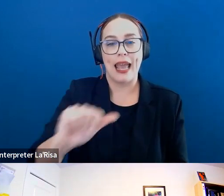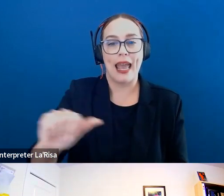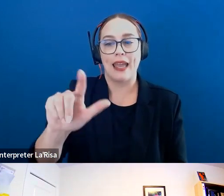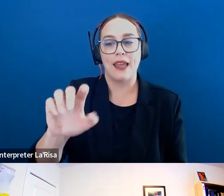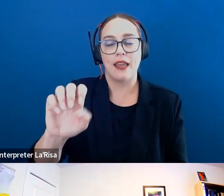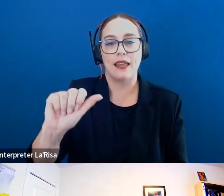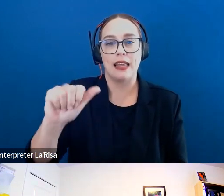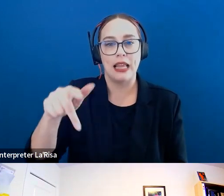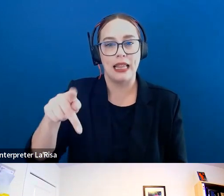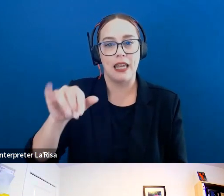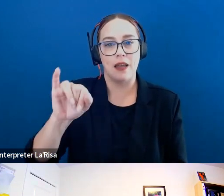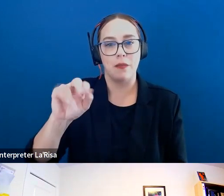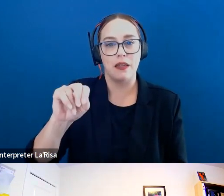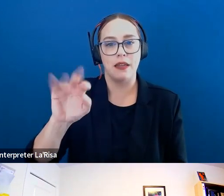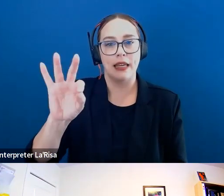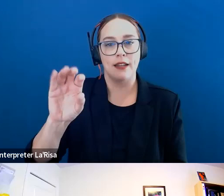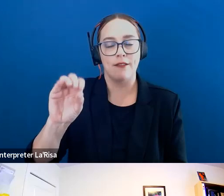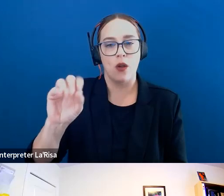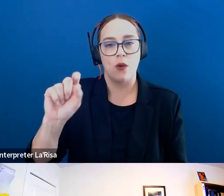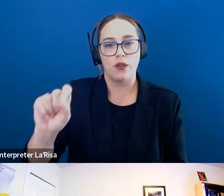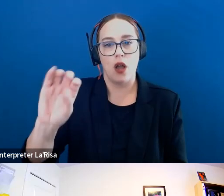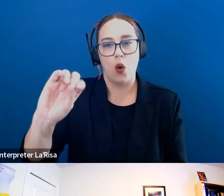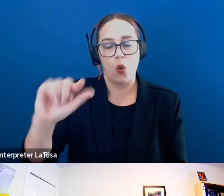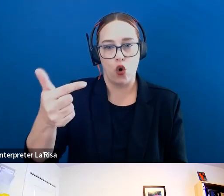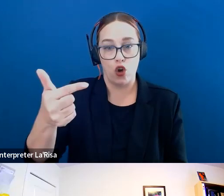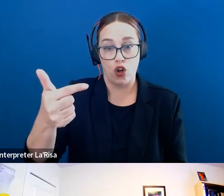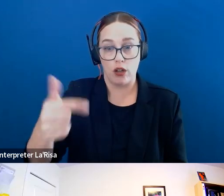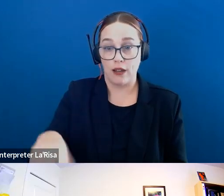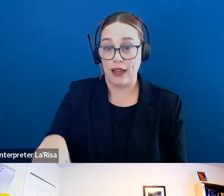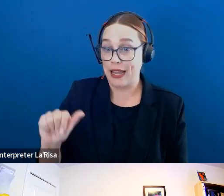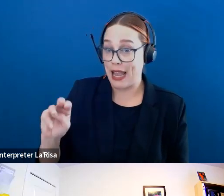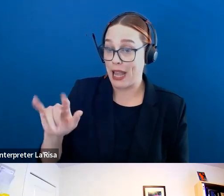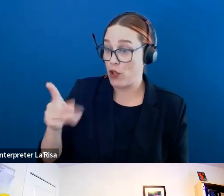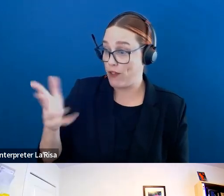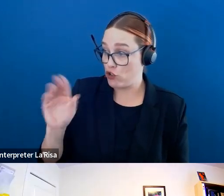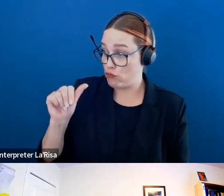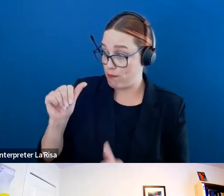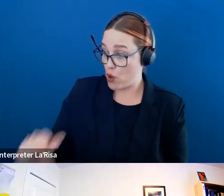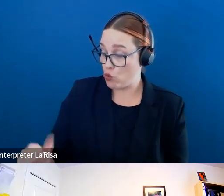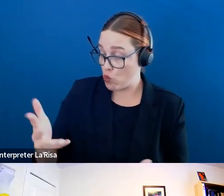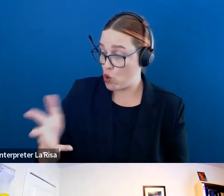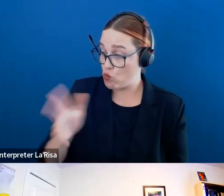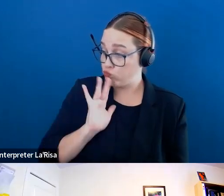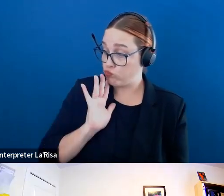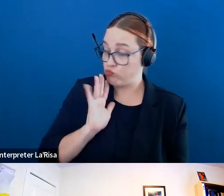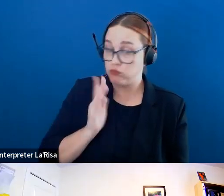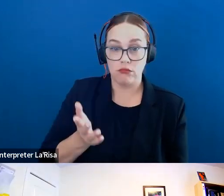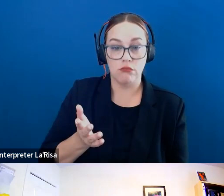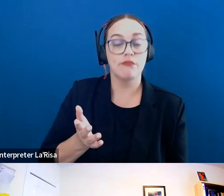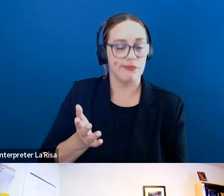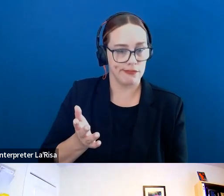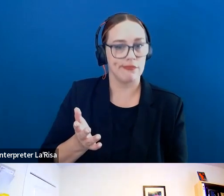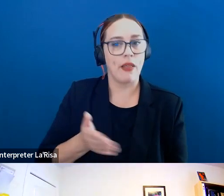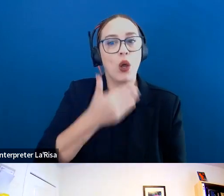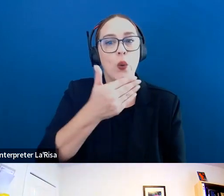mhogan@leapinfo.org. And Amy, I don't know, you put your information in the chat, but if you want to say it out loud, that would be great. Sure. Thank